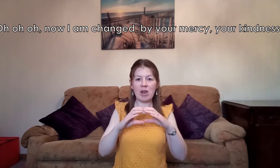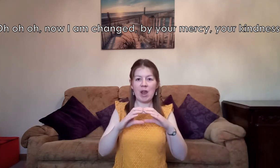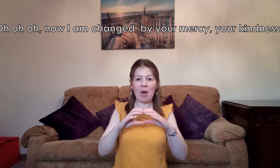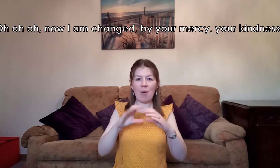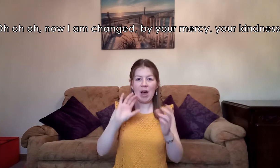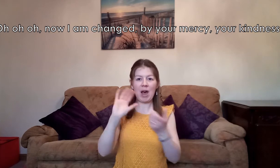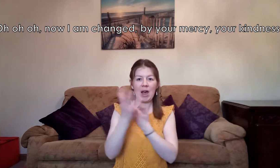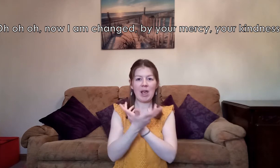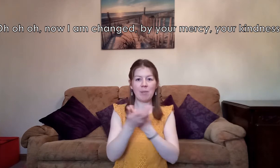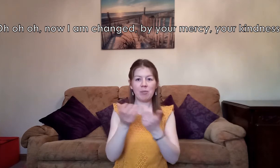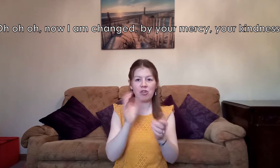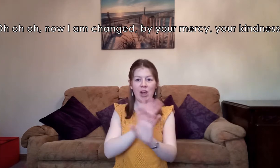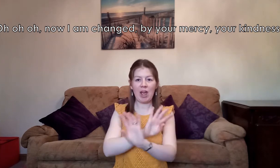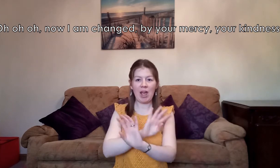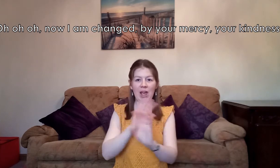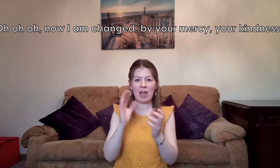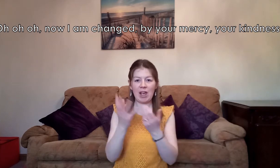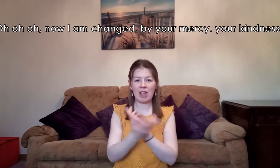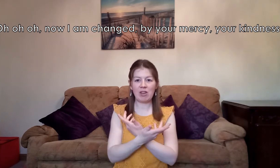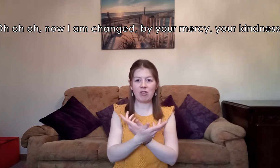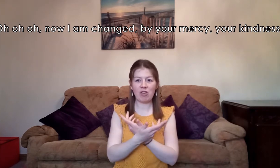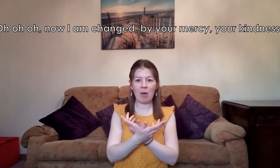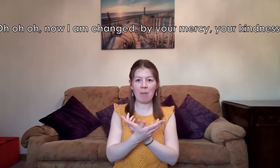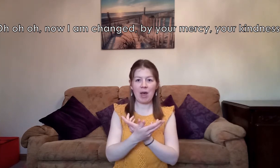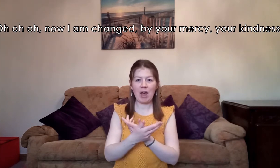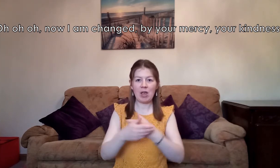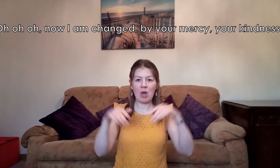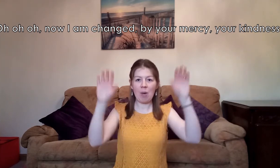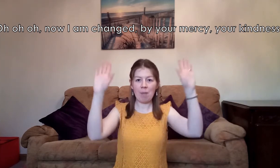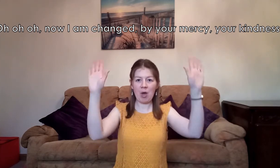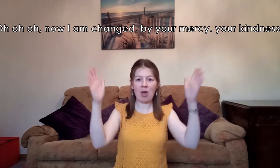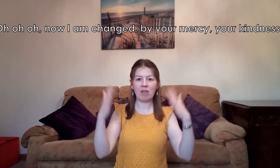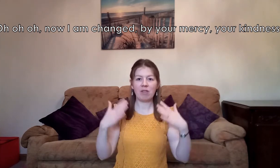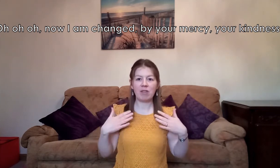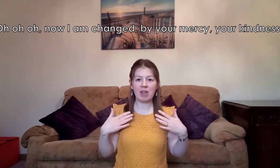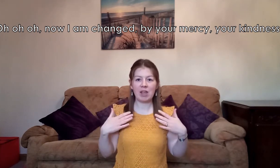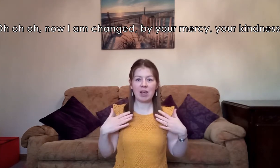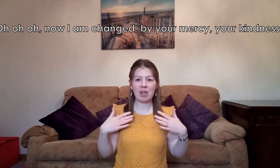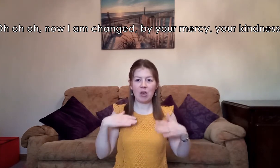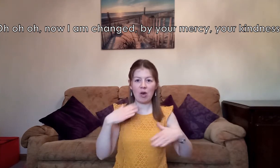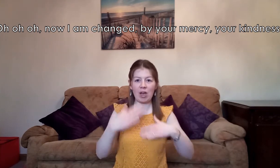Your